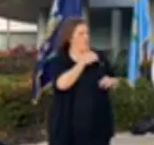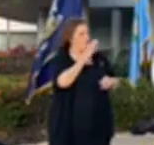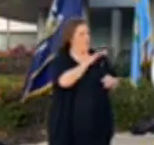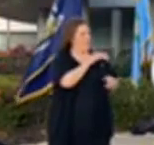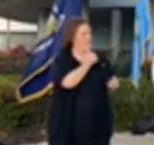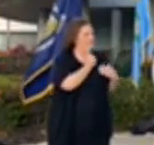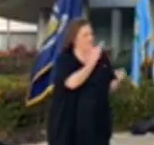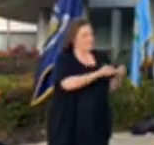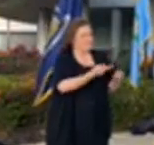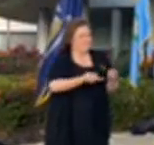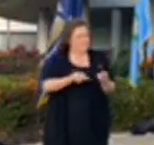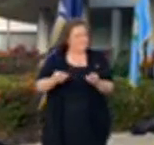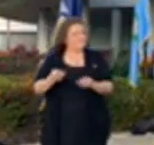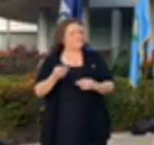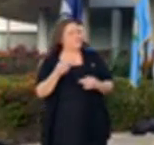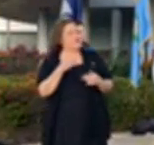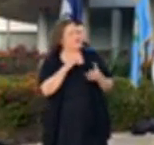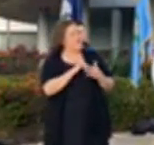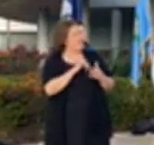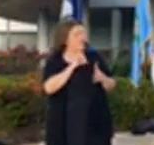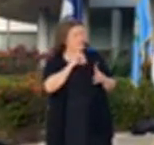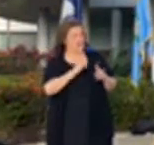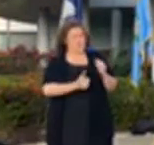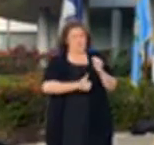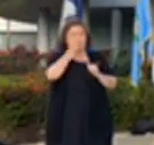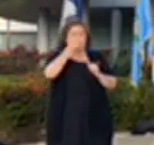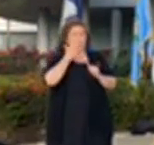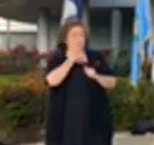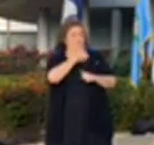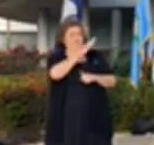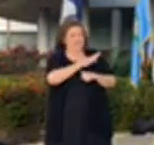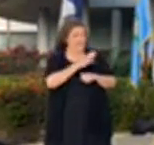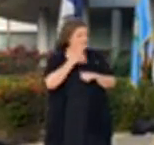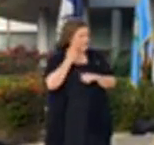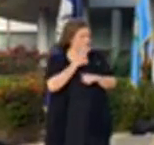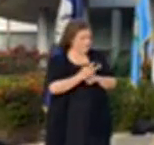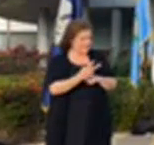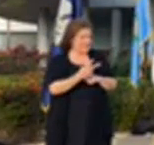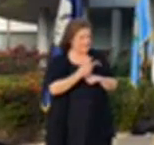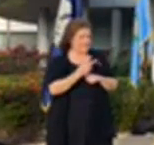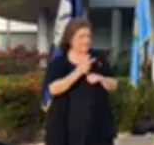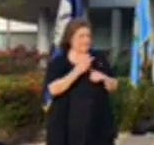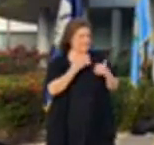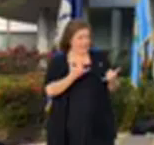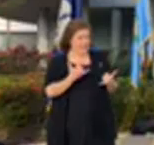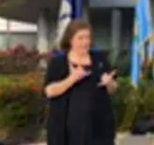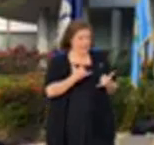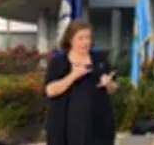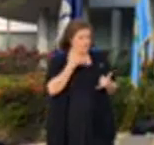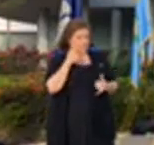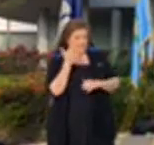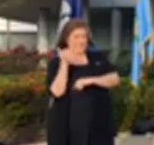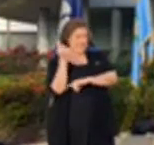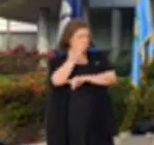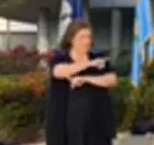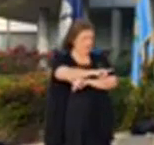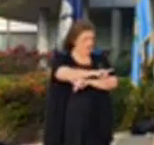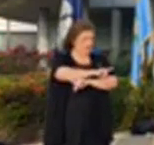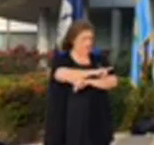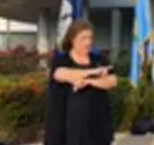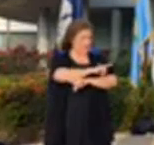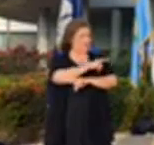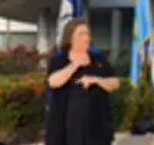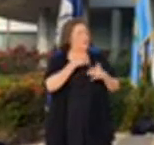single expansion of healthcare capacity the state has ever seen, and it's going to happen over the course of 10 days. The goal here is to increase